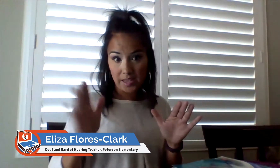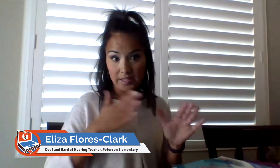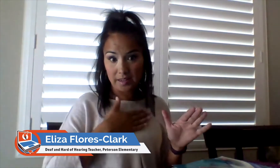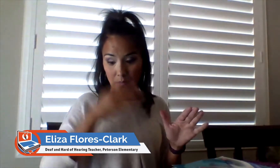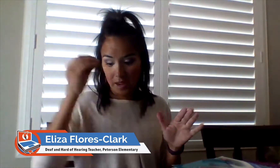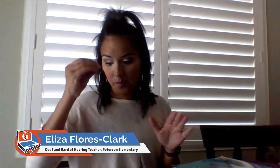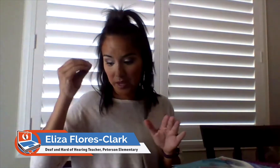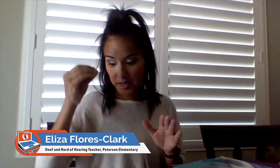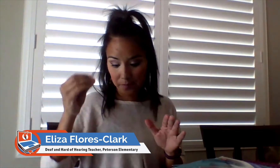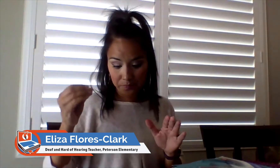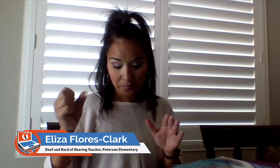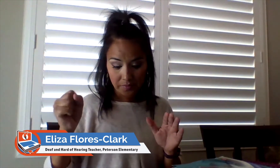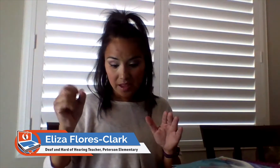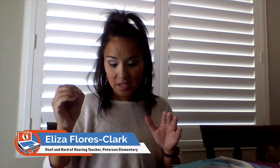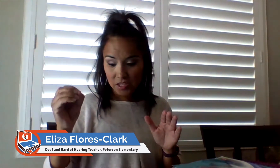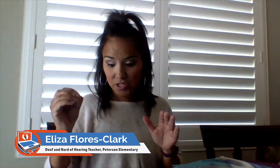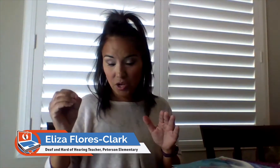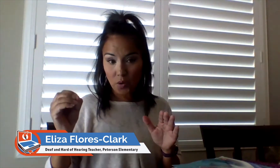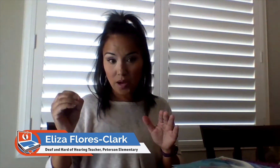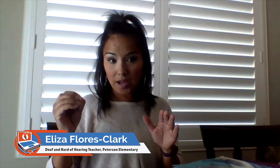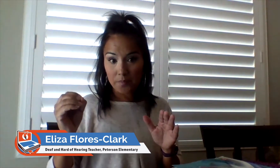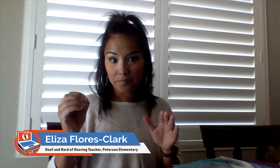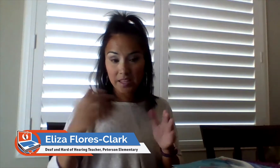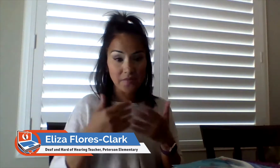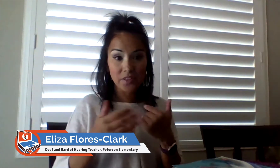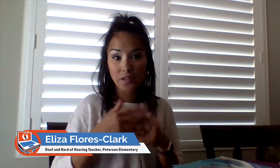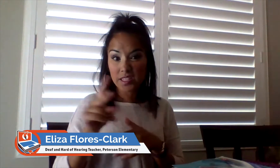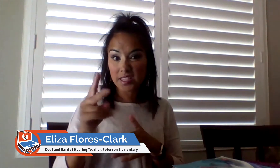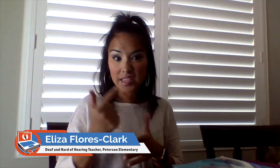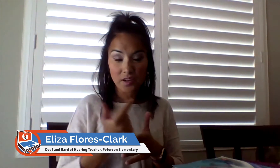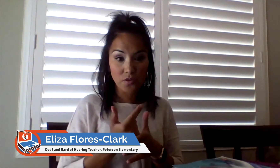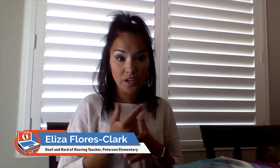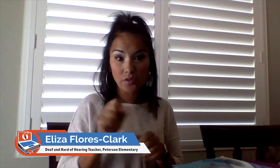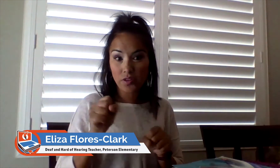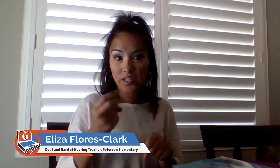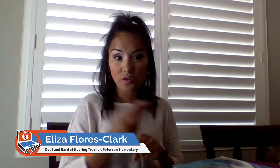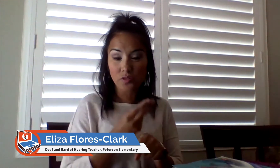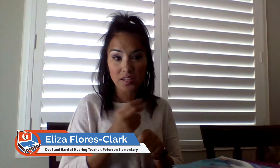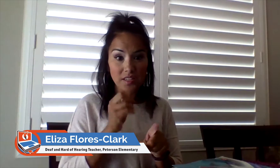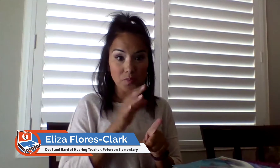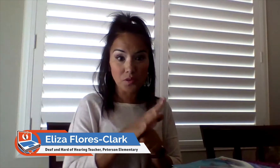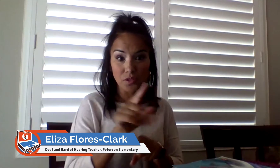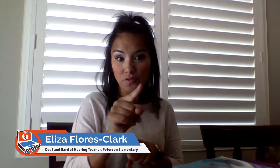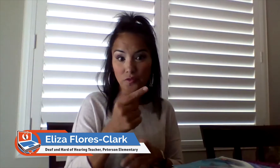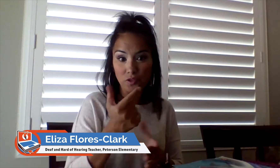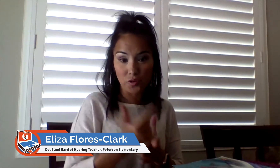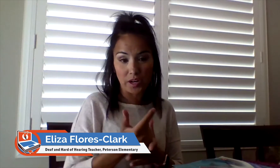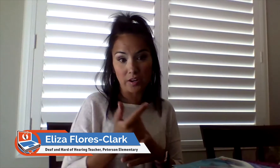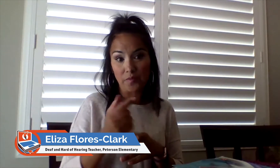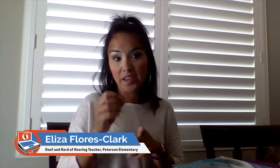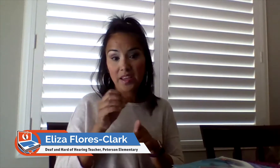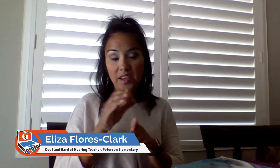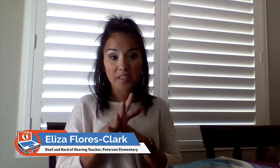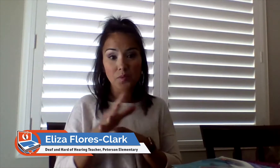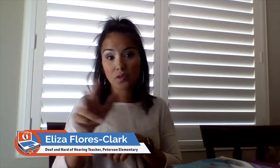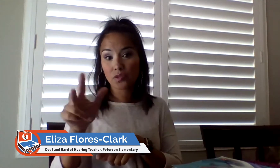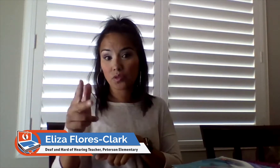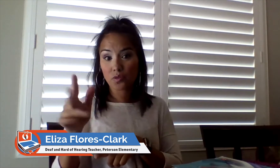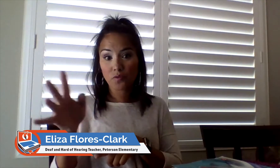in my opinion. So even though this is second grade, you can use it. Expose your first grader, expose your third or fourth